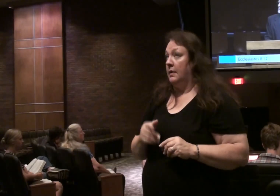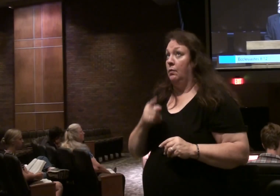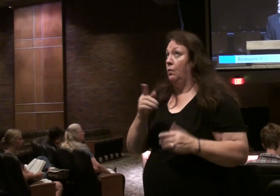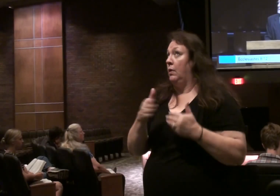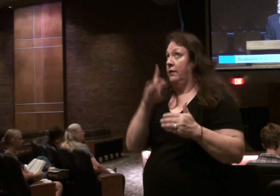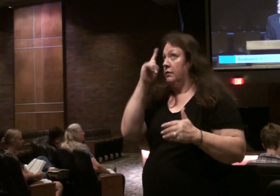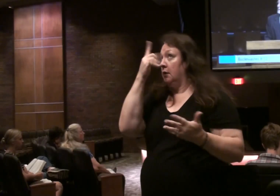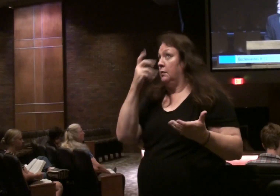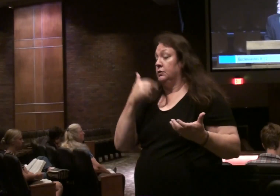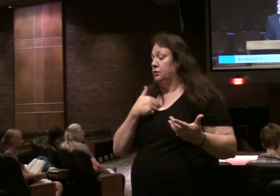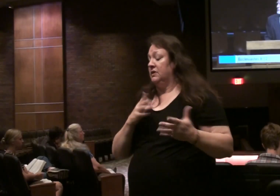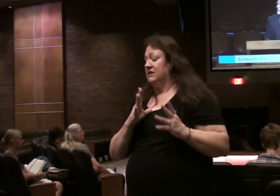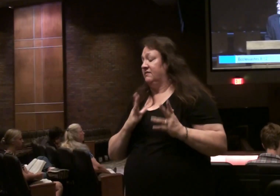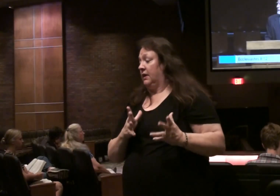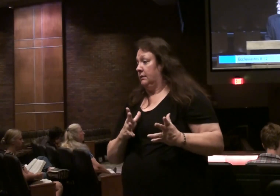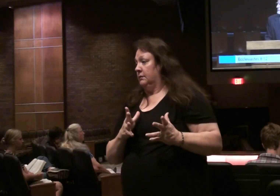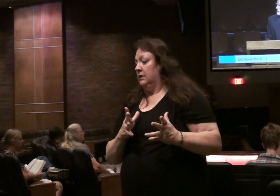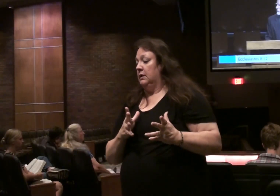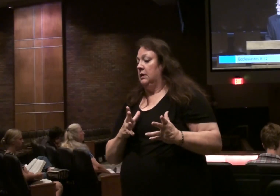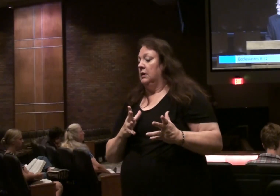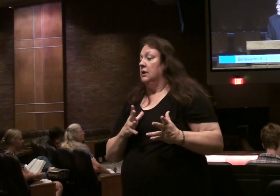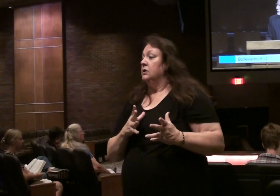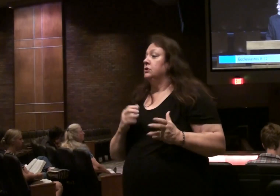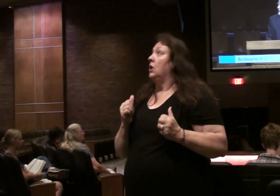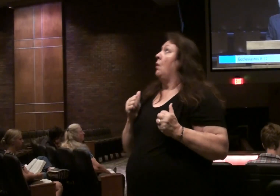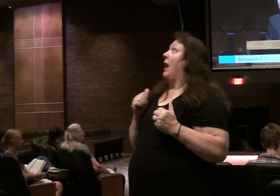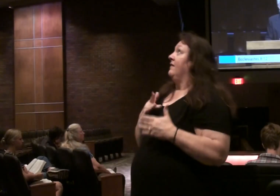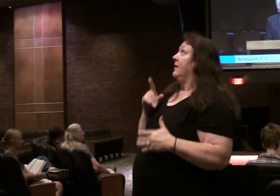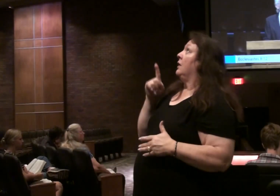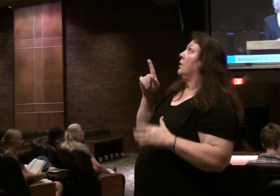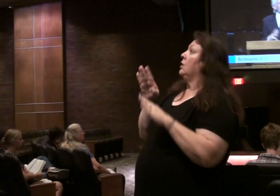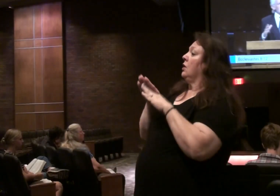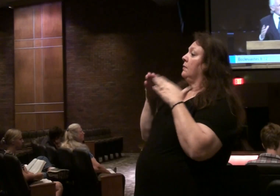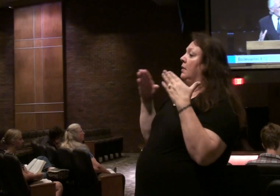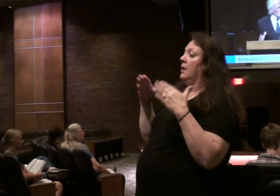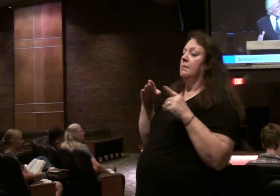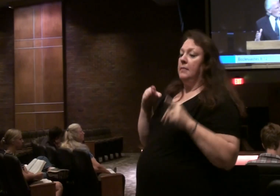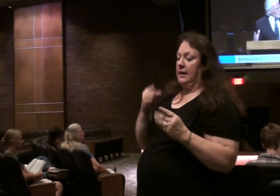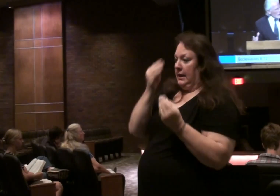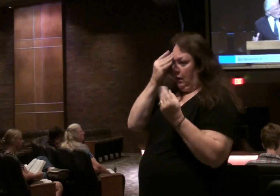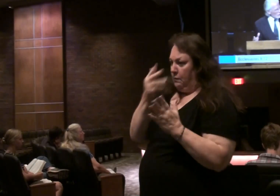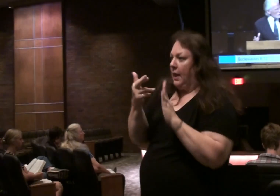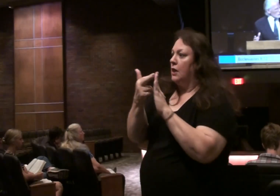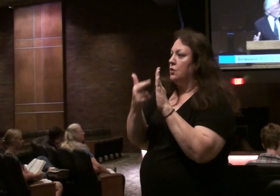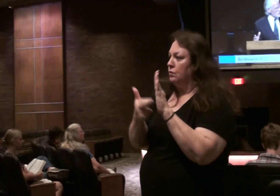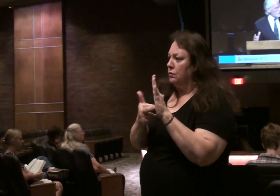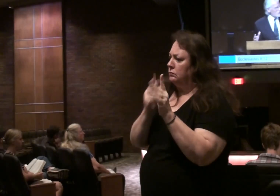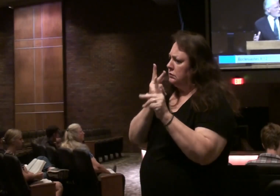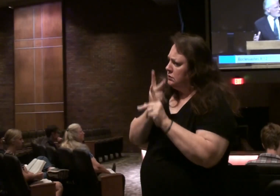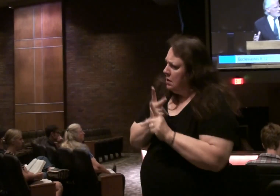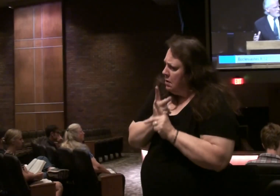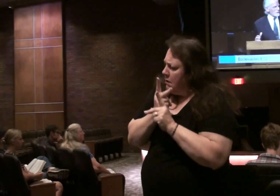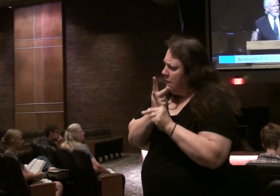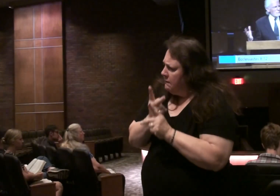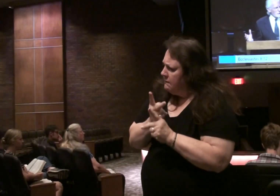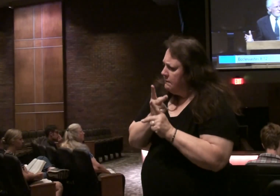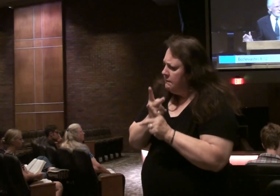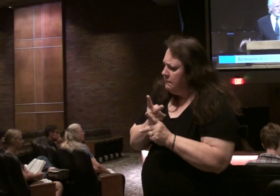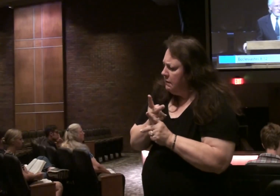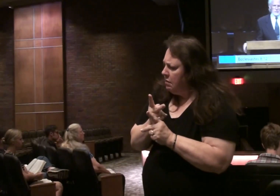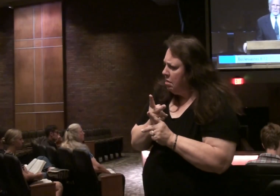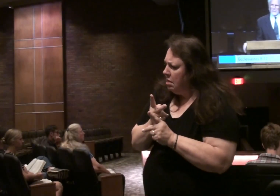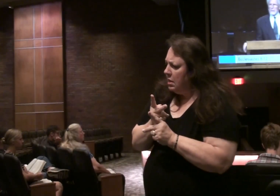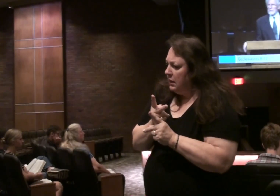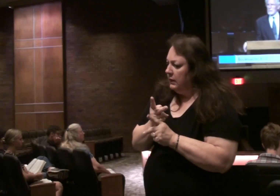will. So every day, he feared the Lord openly, but he obeyed the rules and was careful. Didn't keep him